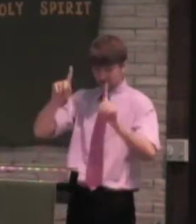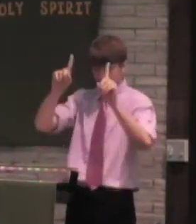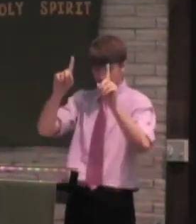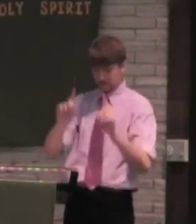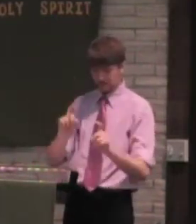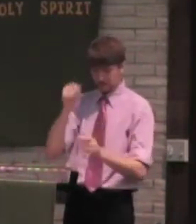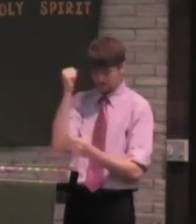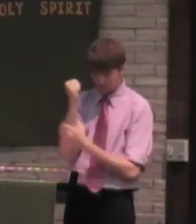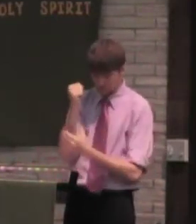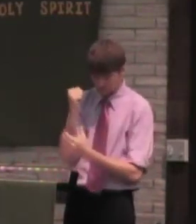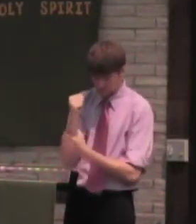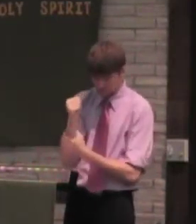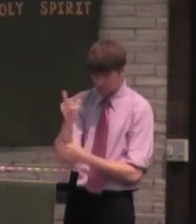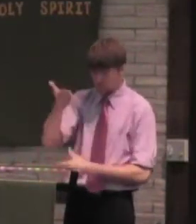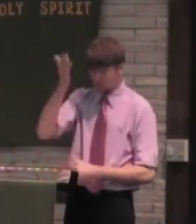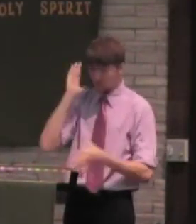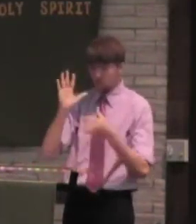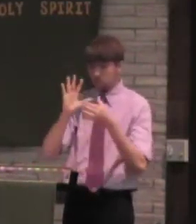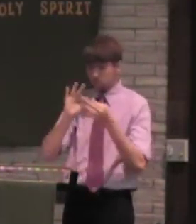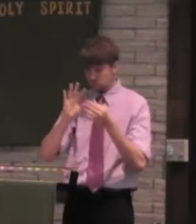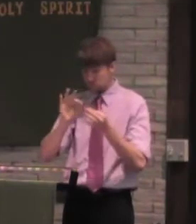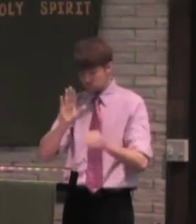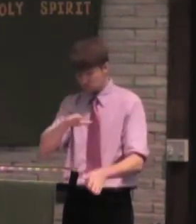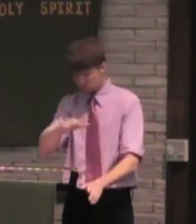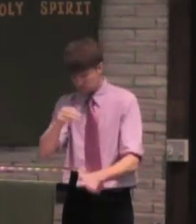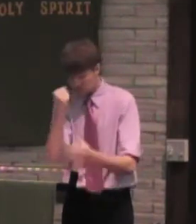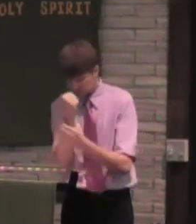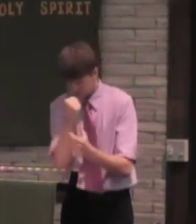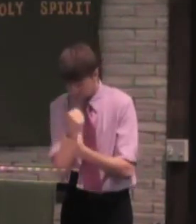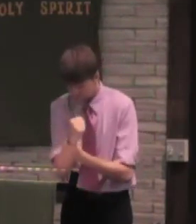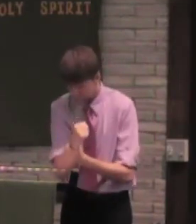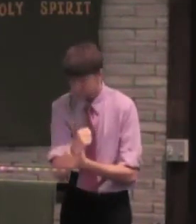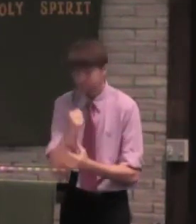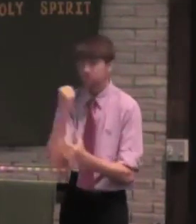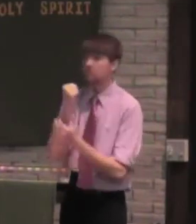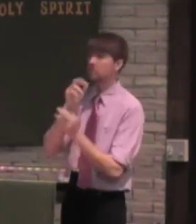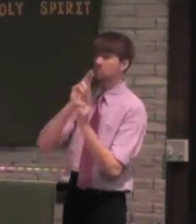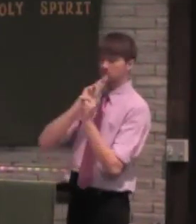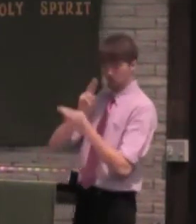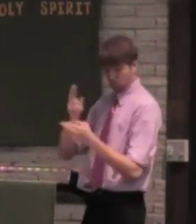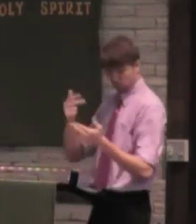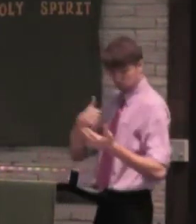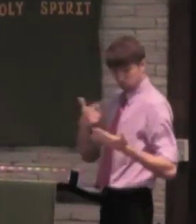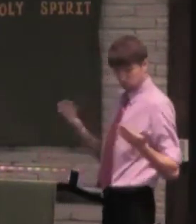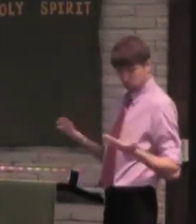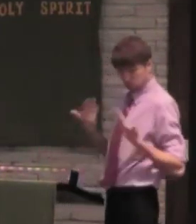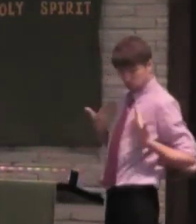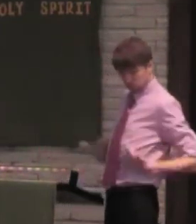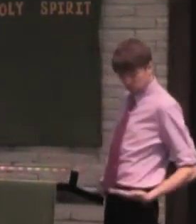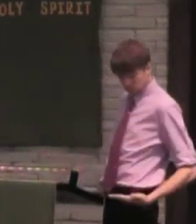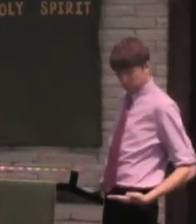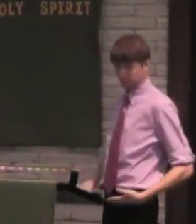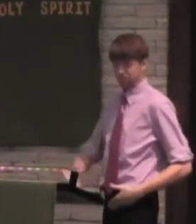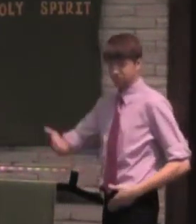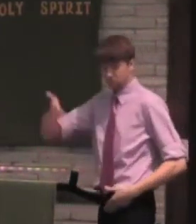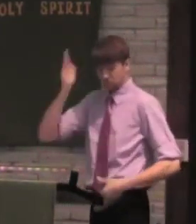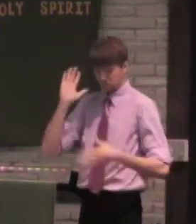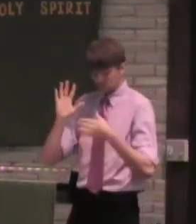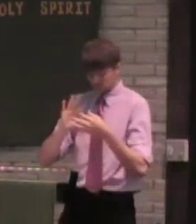So sometime later, God tested Abraham. He said to him, Abraham. And he replied, here